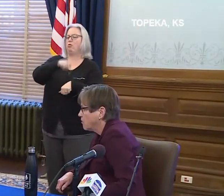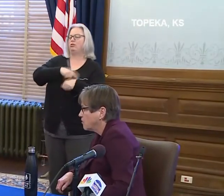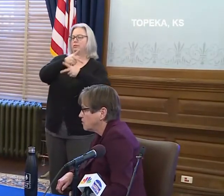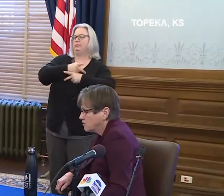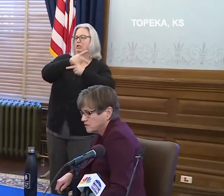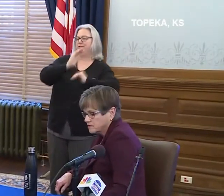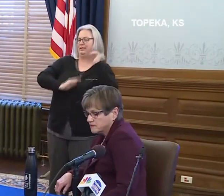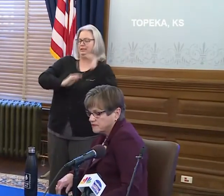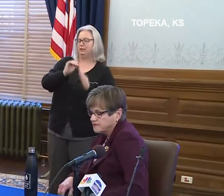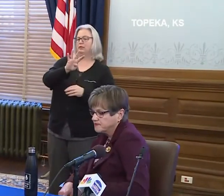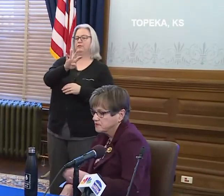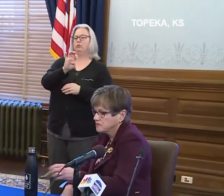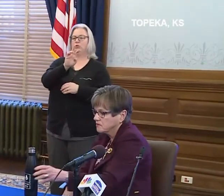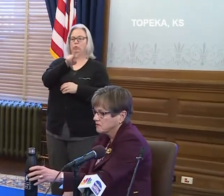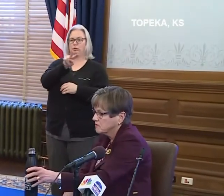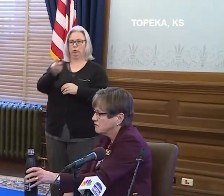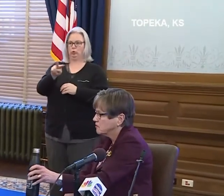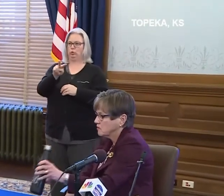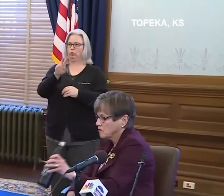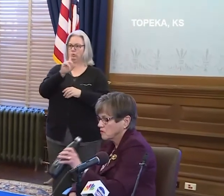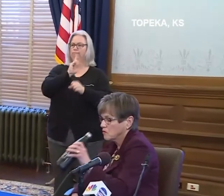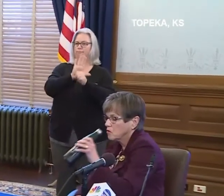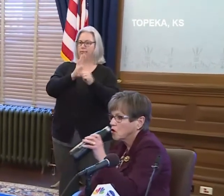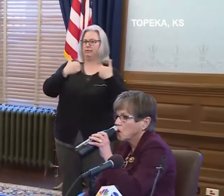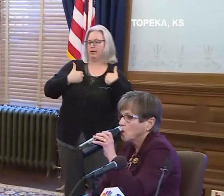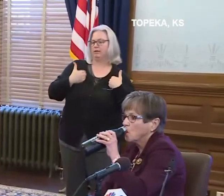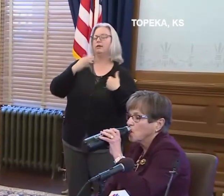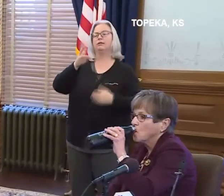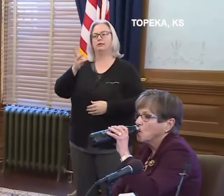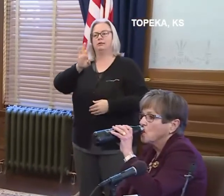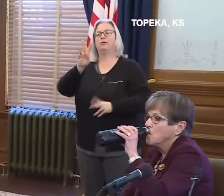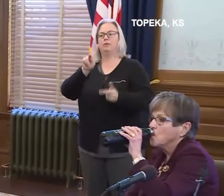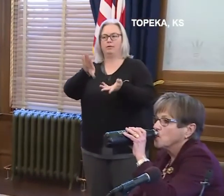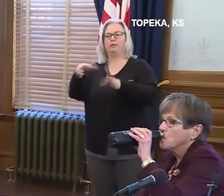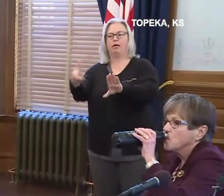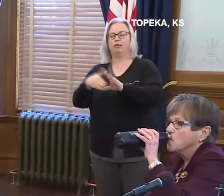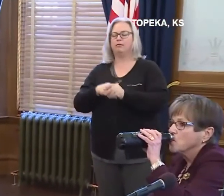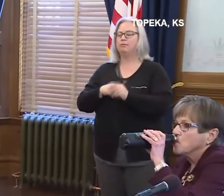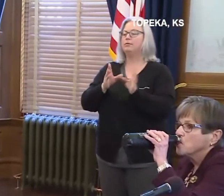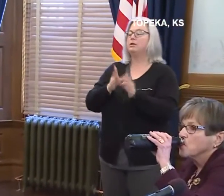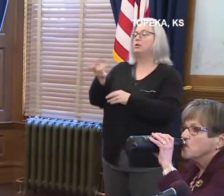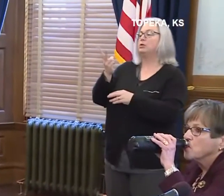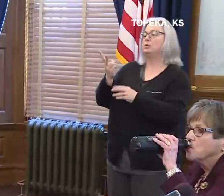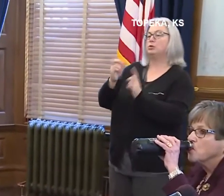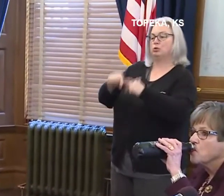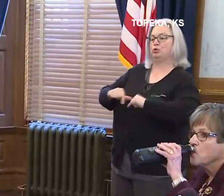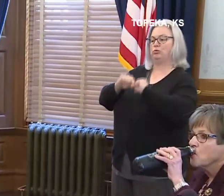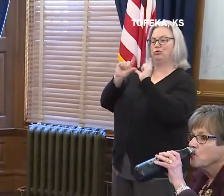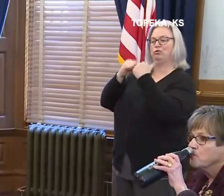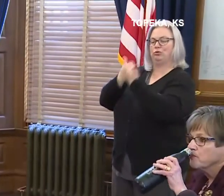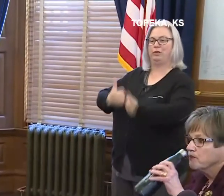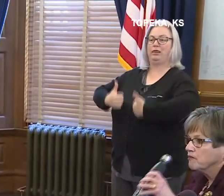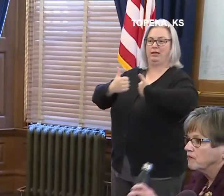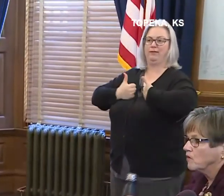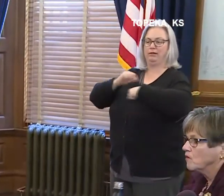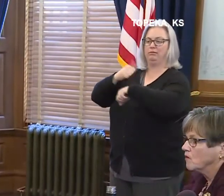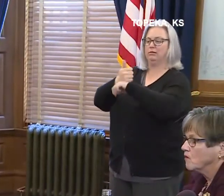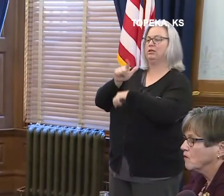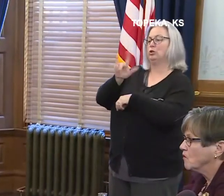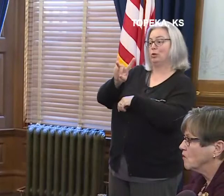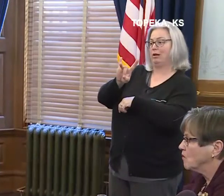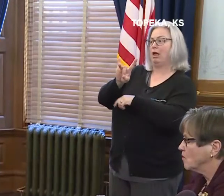facilities with 422 cases represented, including 69 deaths. 2 group living arrangements with 28 cases